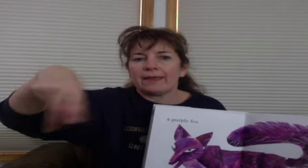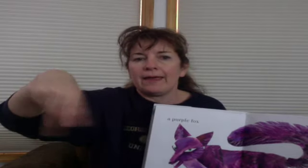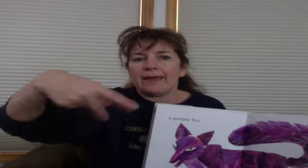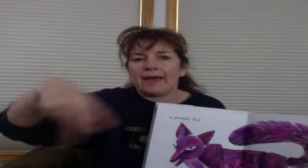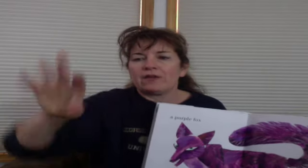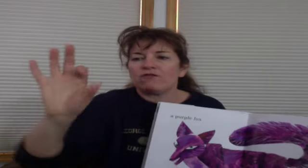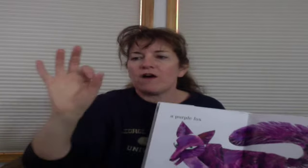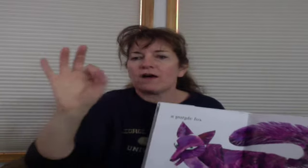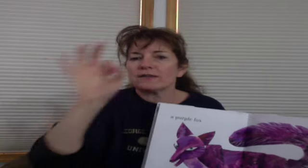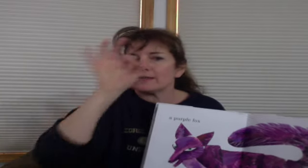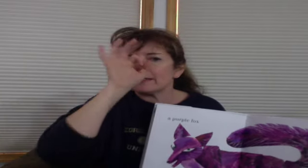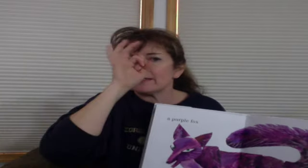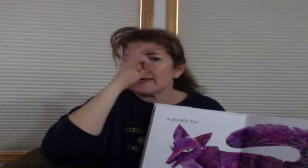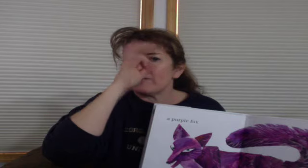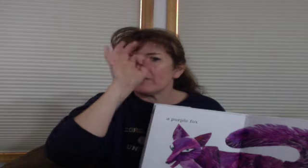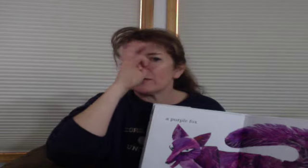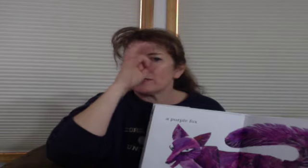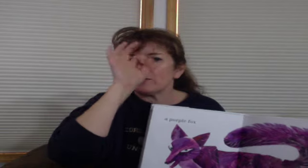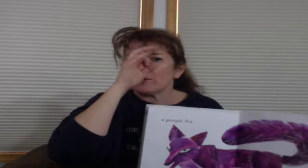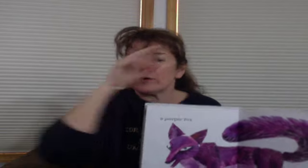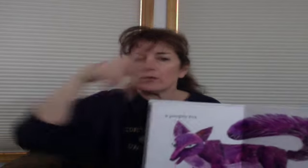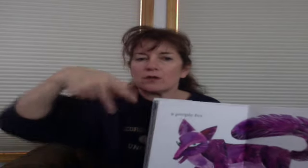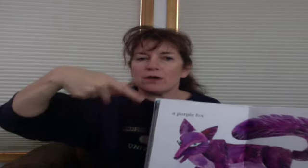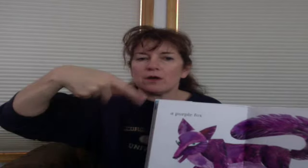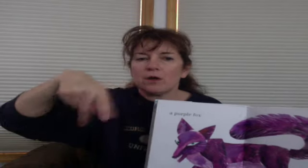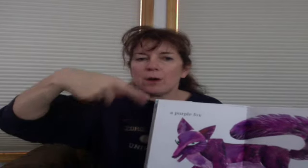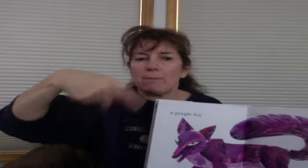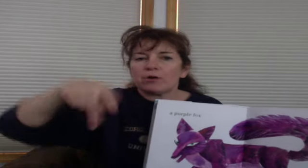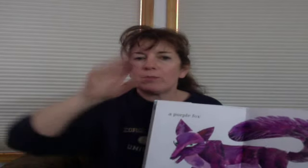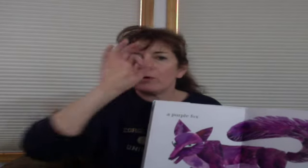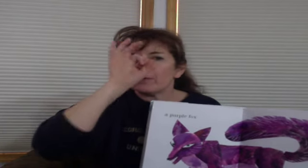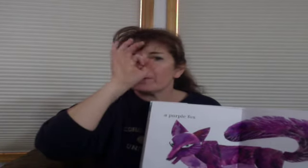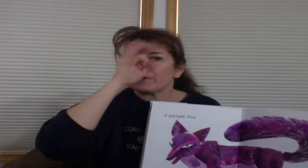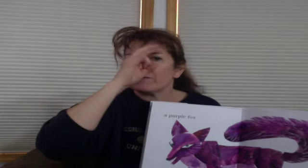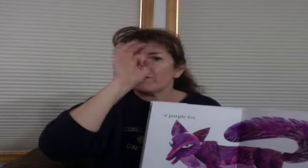And then fox is the F on the tip of your nose. Purple fox.